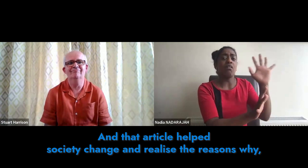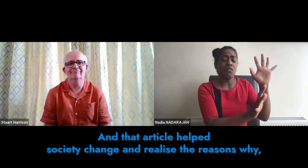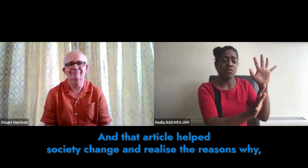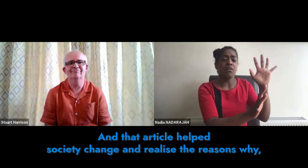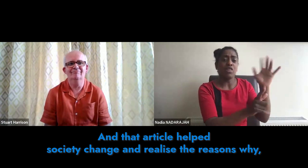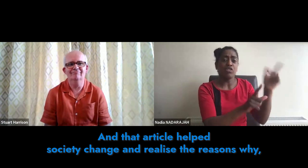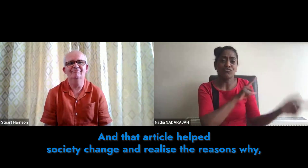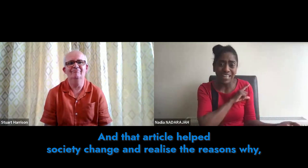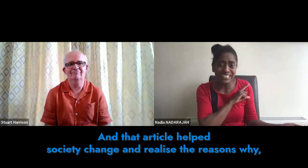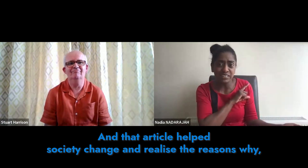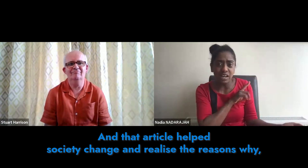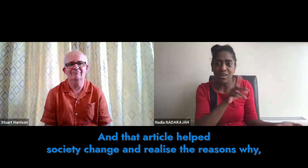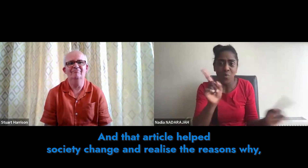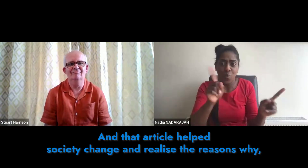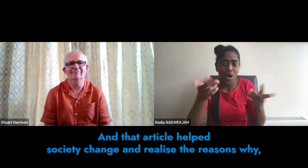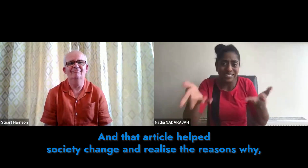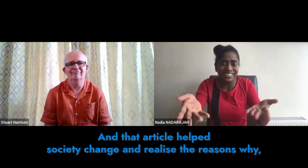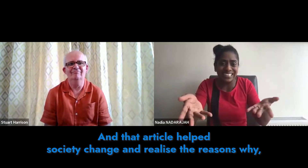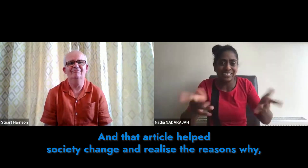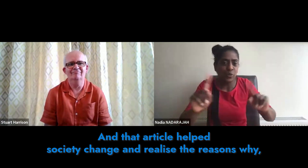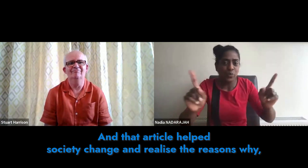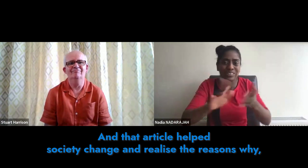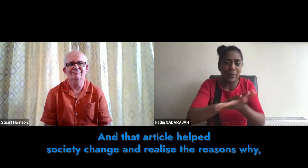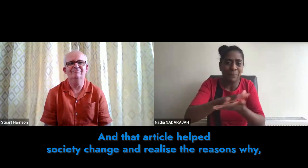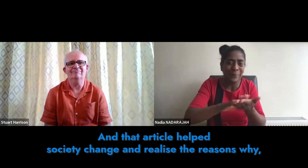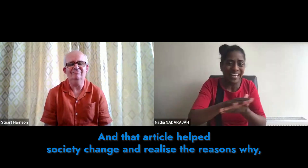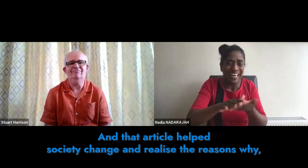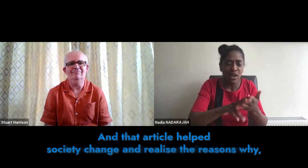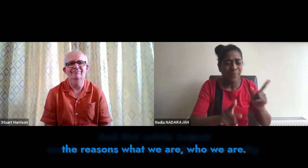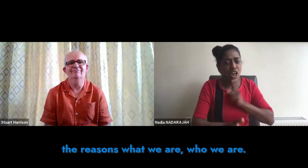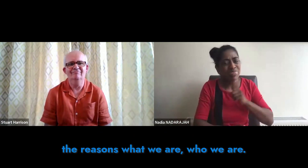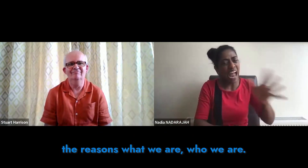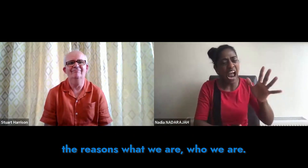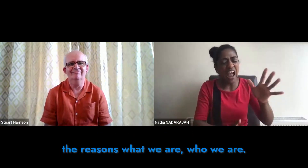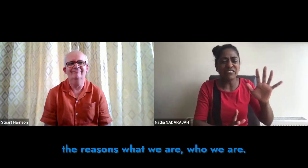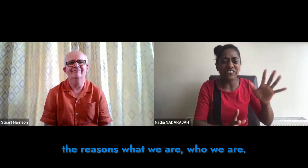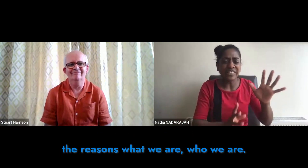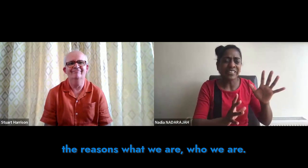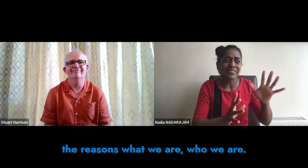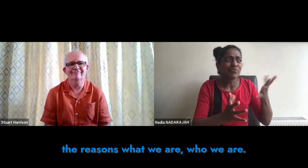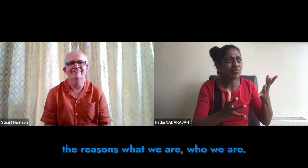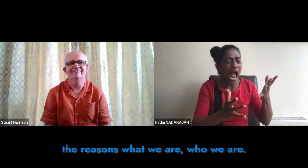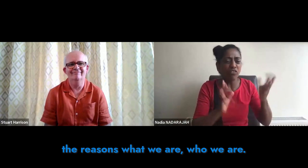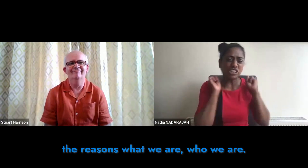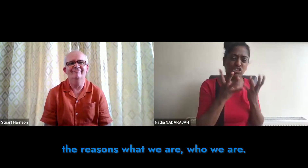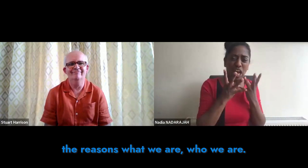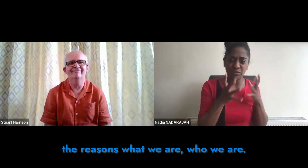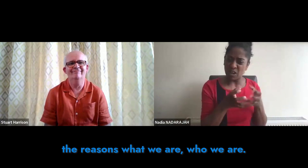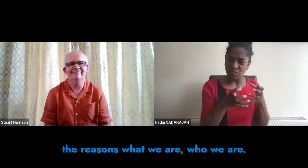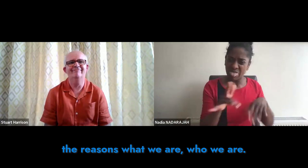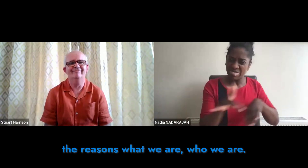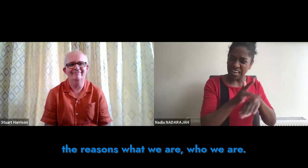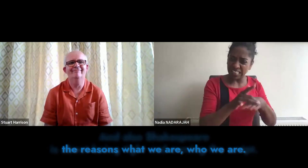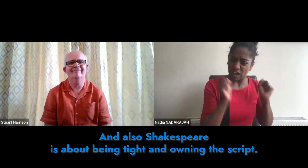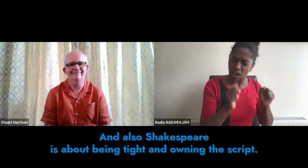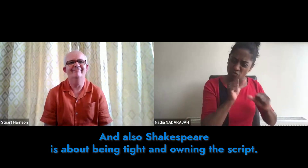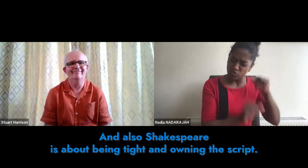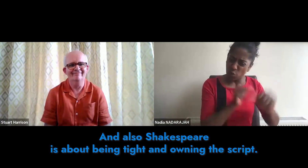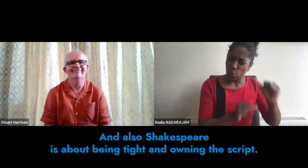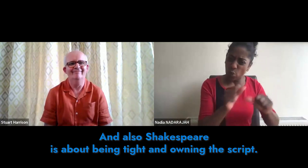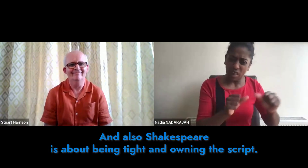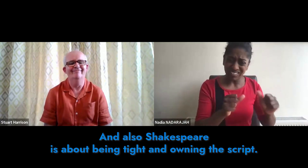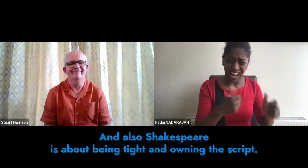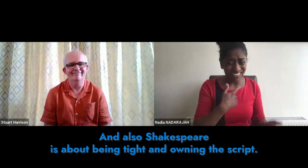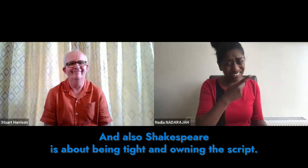society change and realize the reasons why, the reasons what we are who we are.